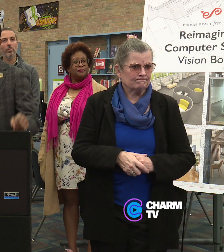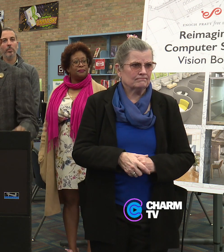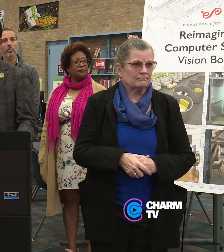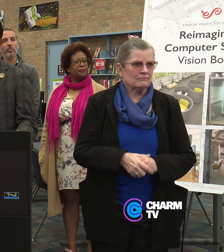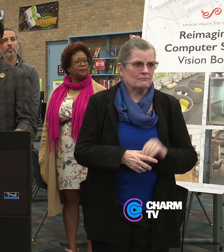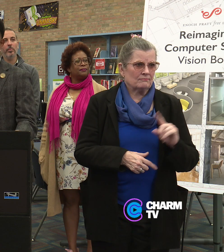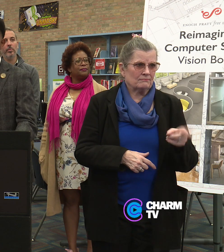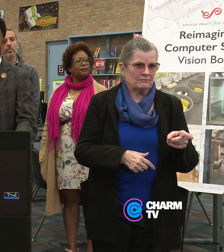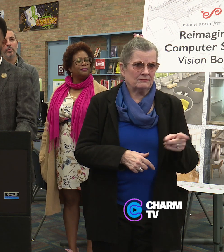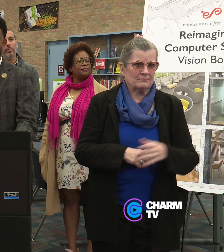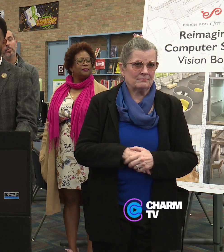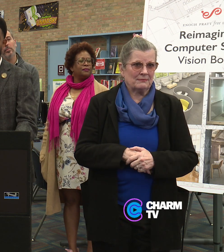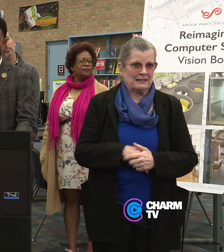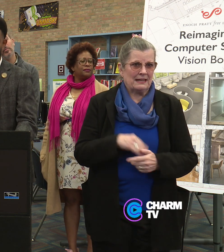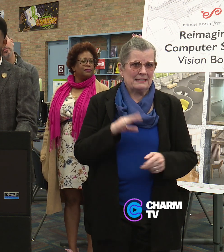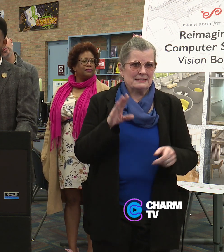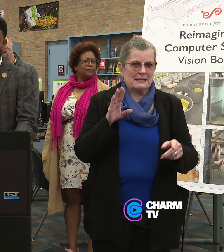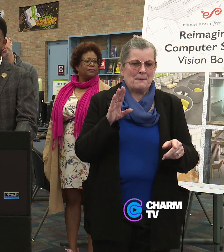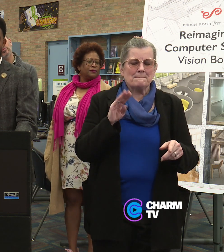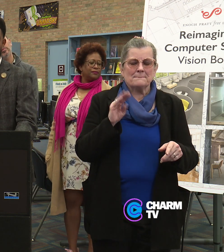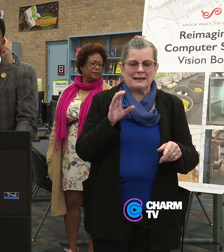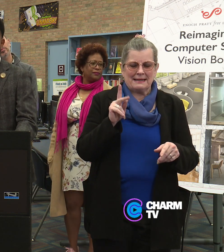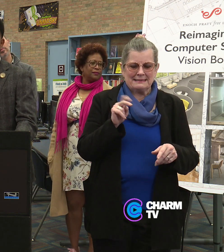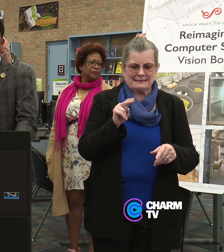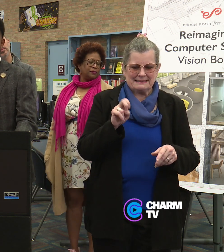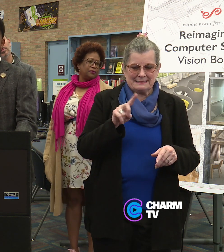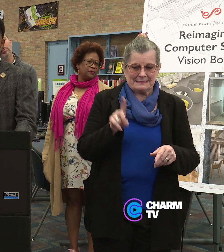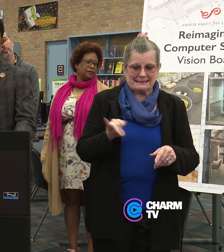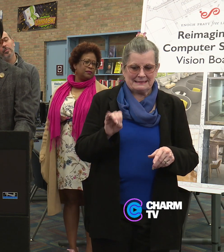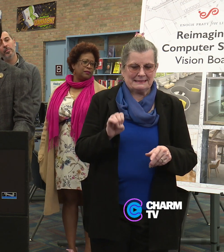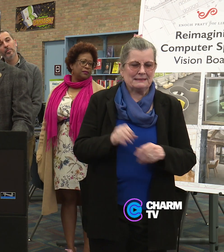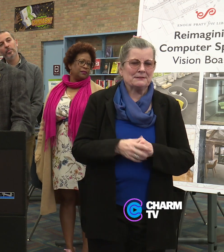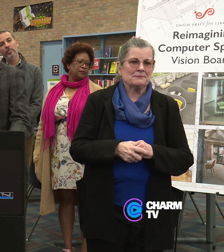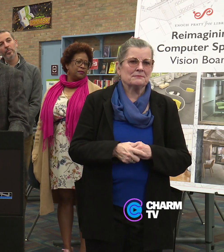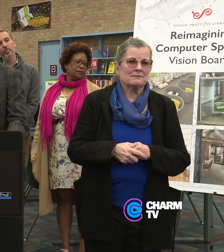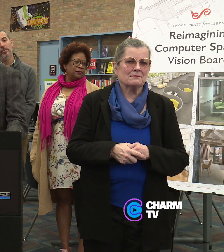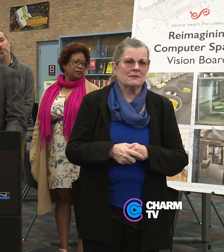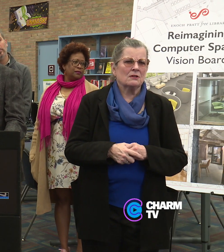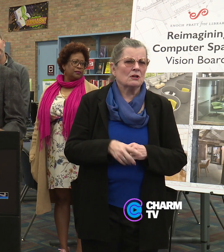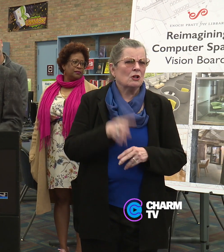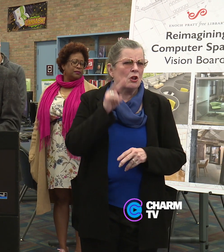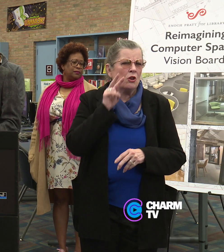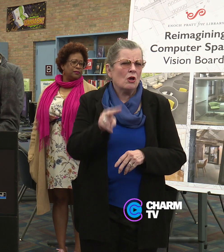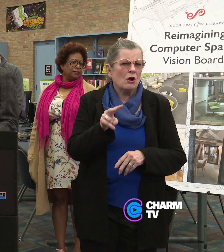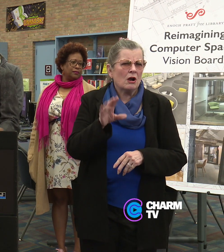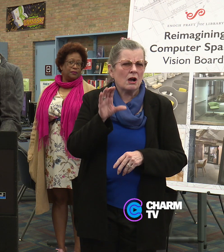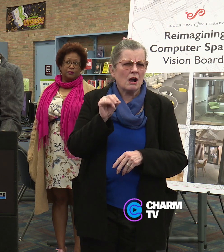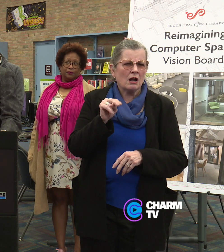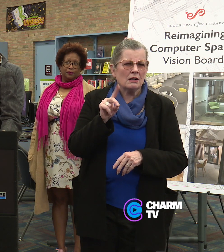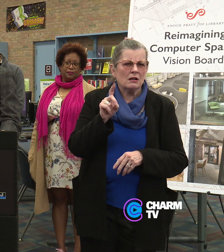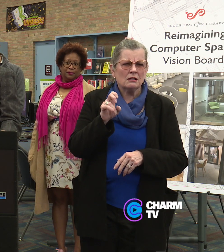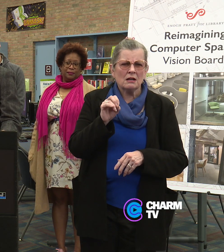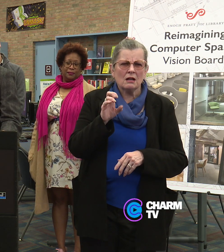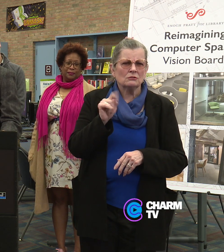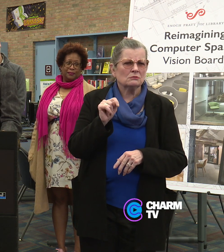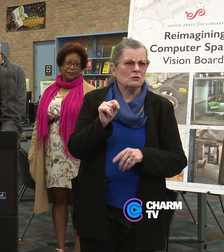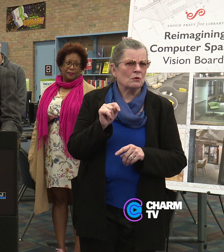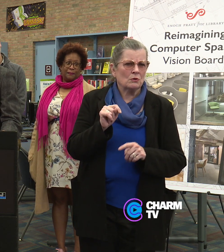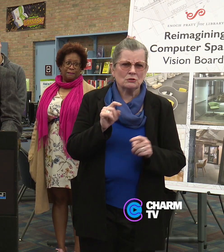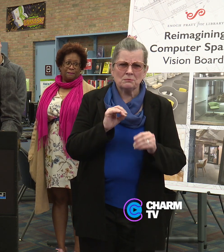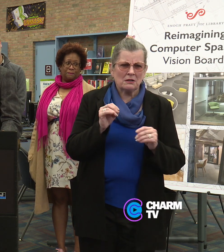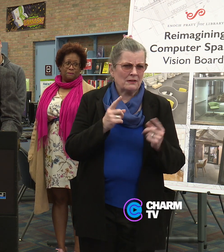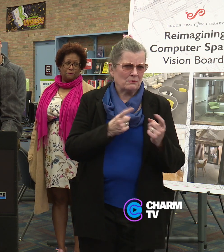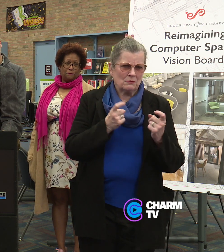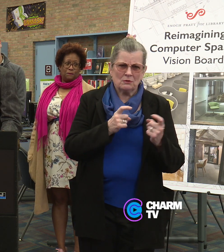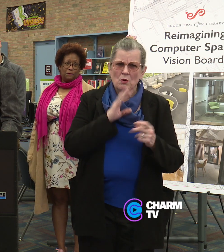Mackenzie? Yes. Yes. Looking at the conduit debate, No questions about the library, Mackenzie? We have